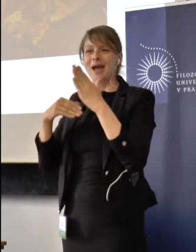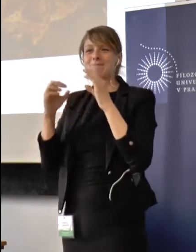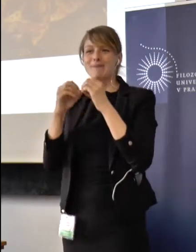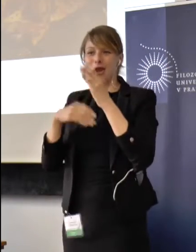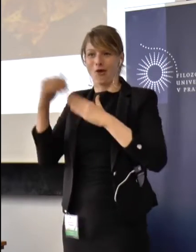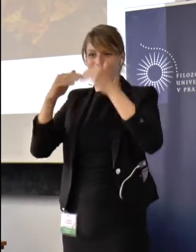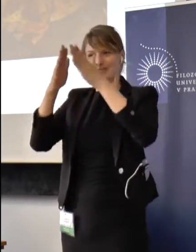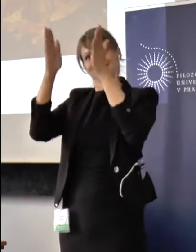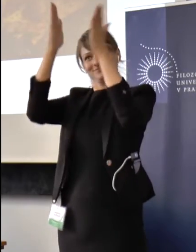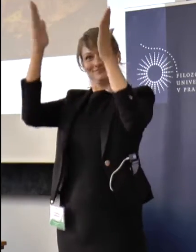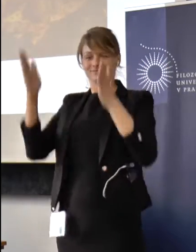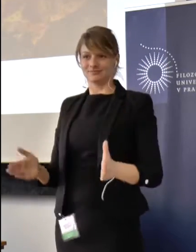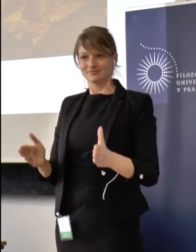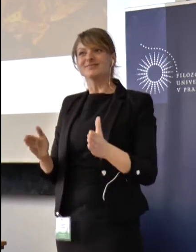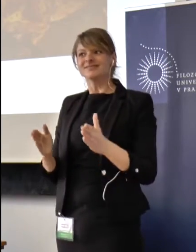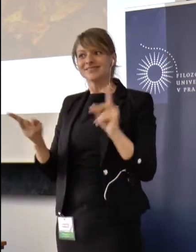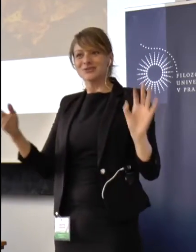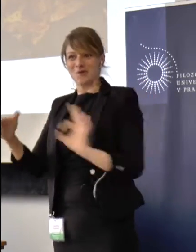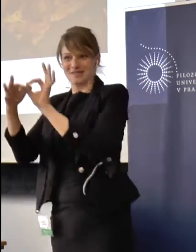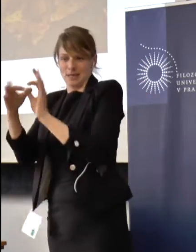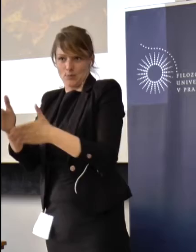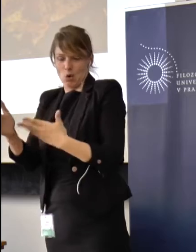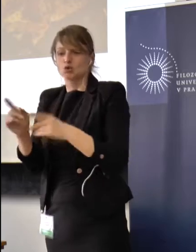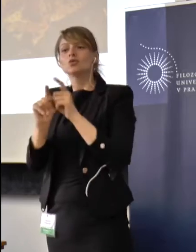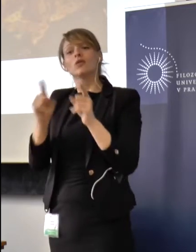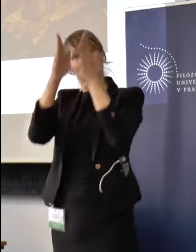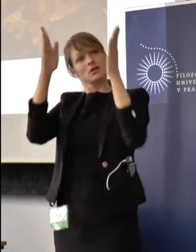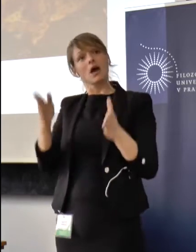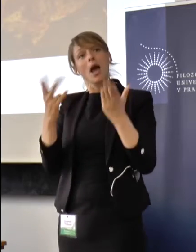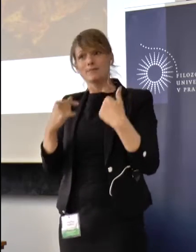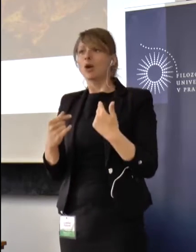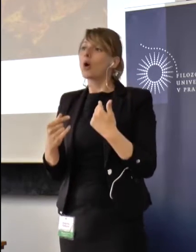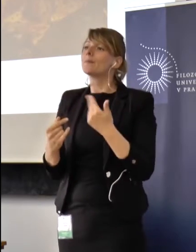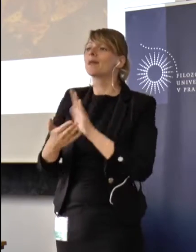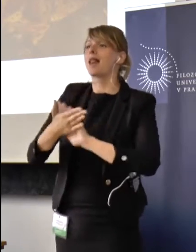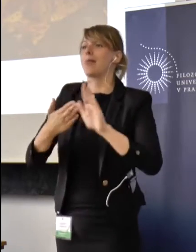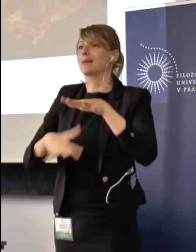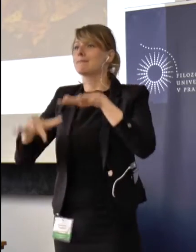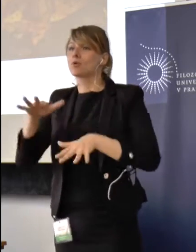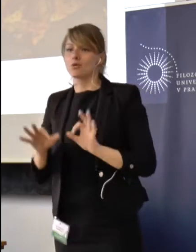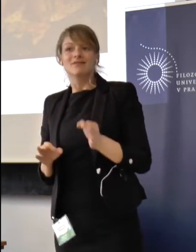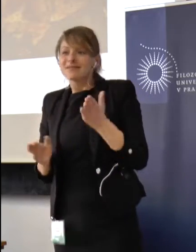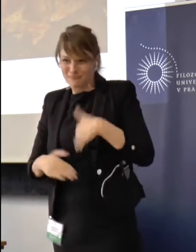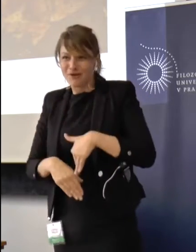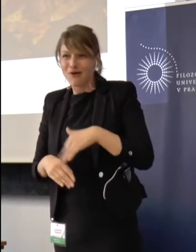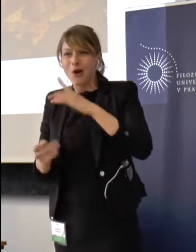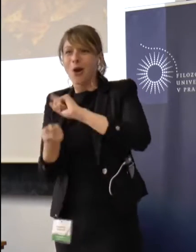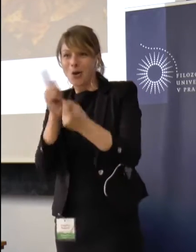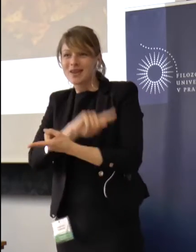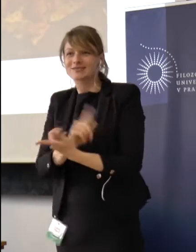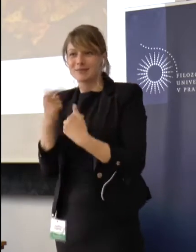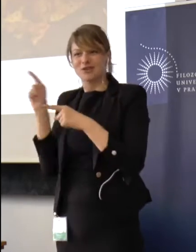languages are also obstacles to communication. That's very clear. And hence, we also have to overcome